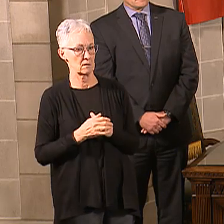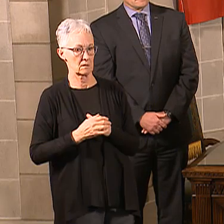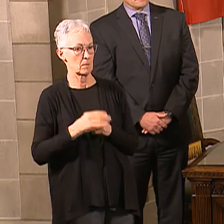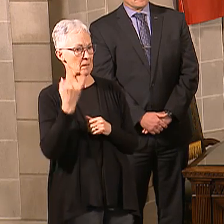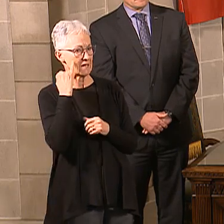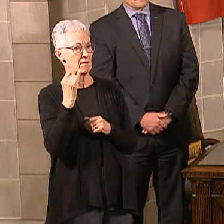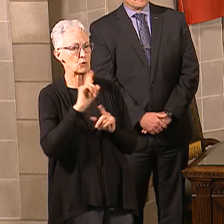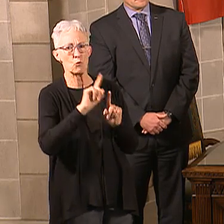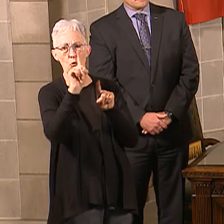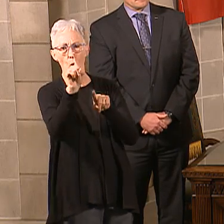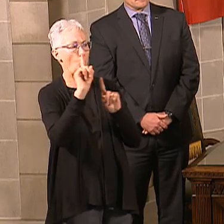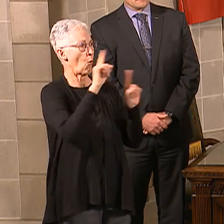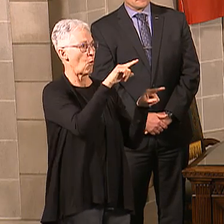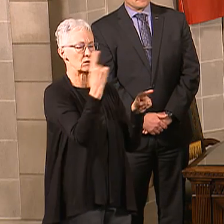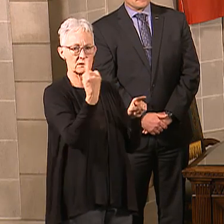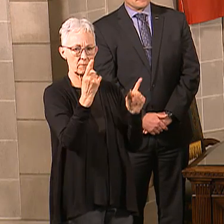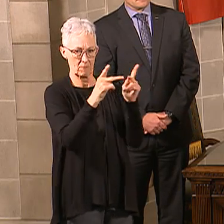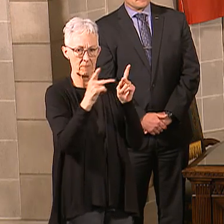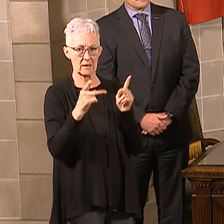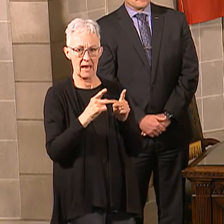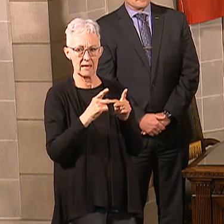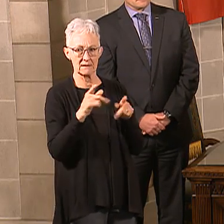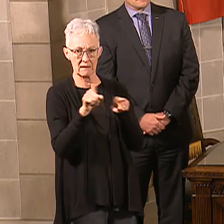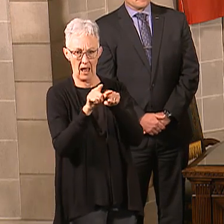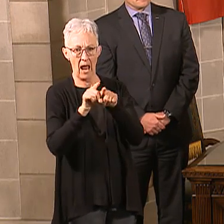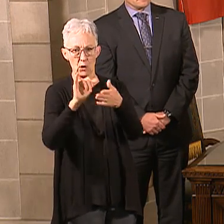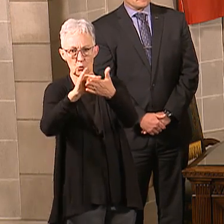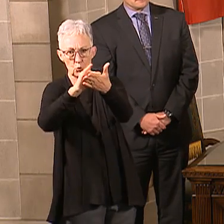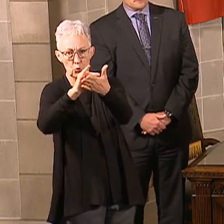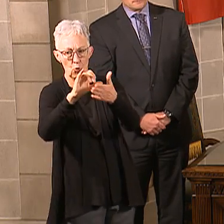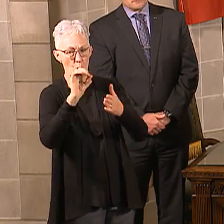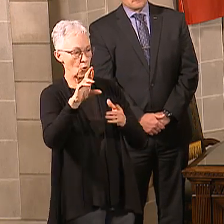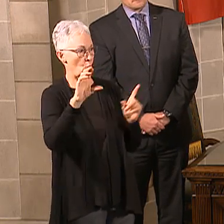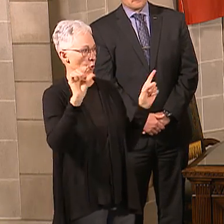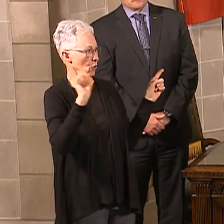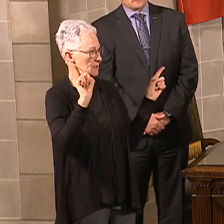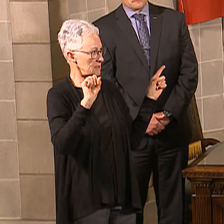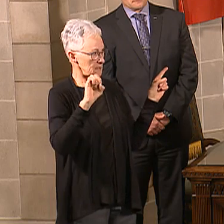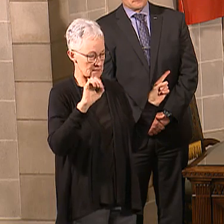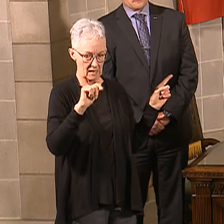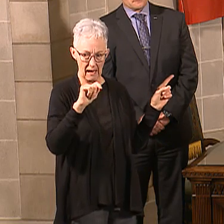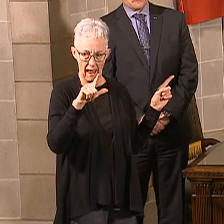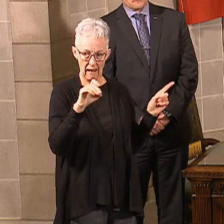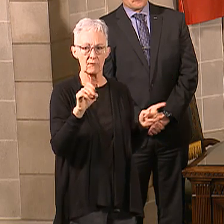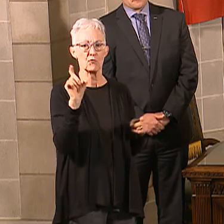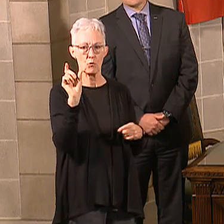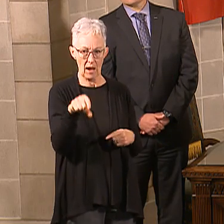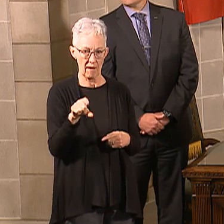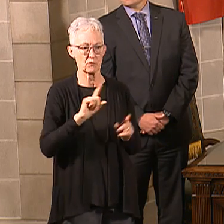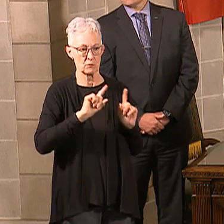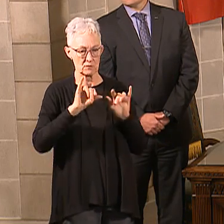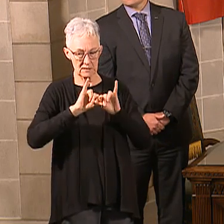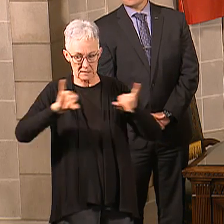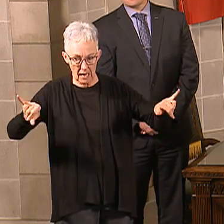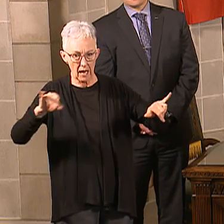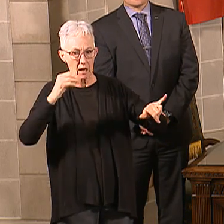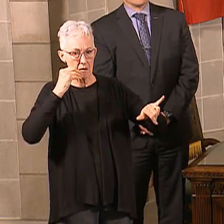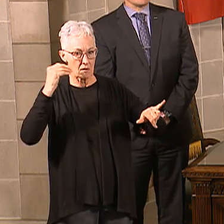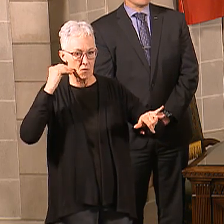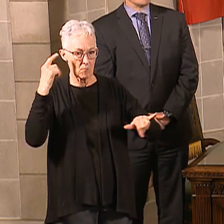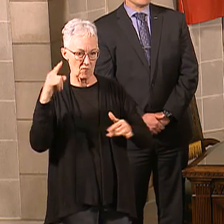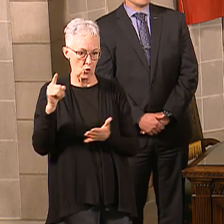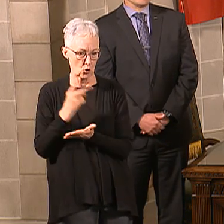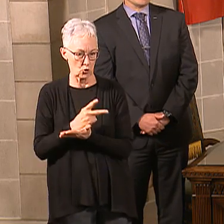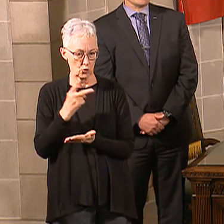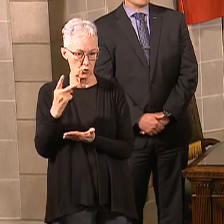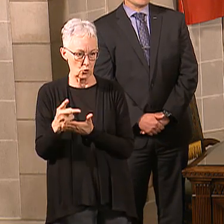develop symptoms, you got to stay home for 2 weeks plus 72 hours after you finish getting over the symptoms. Have you